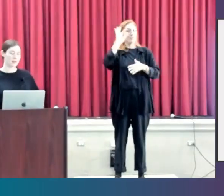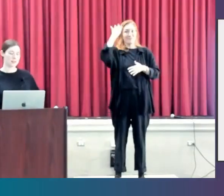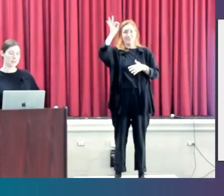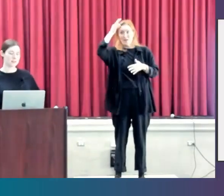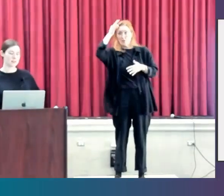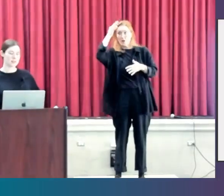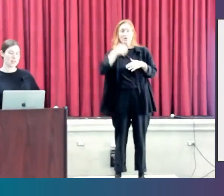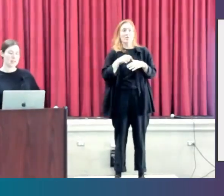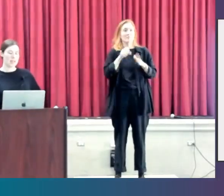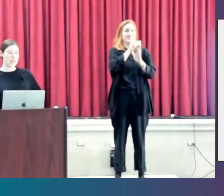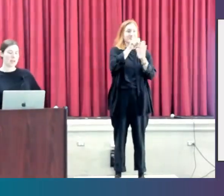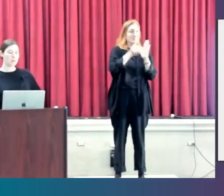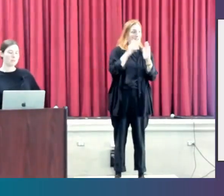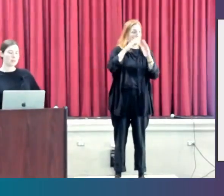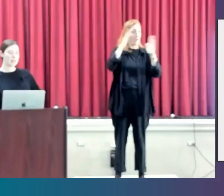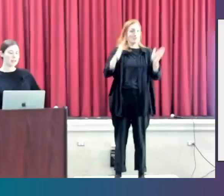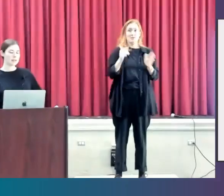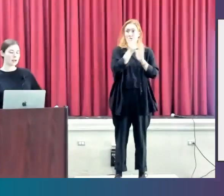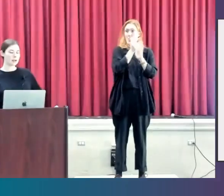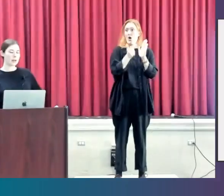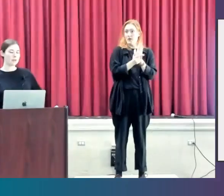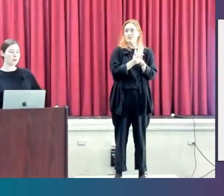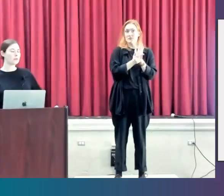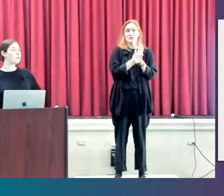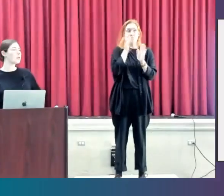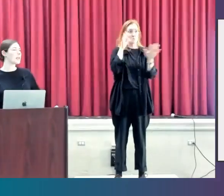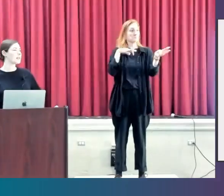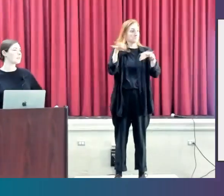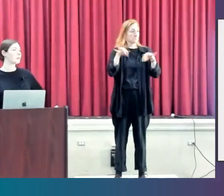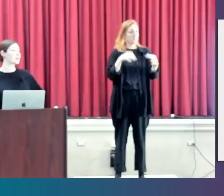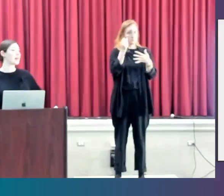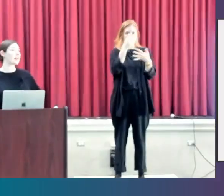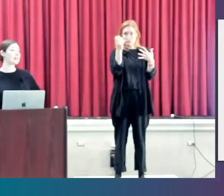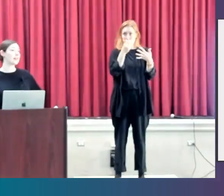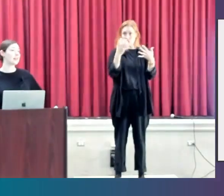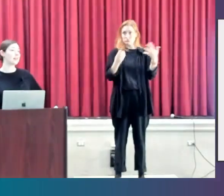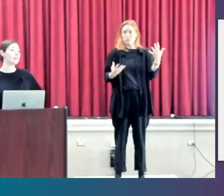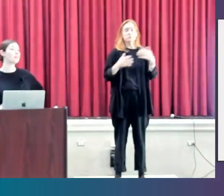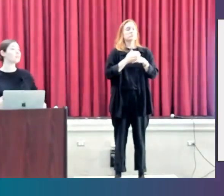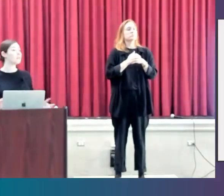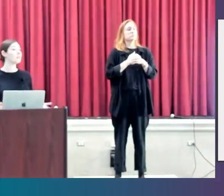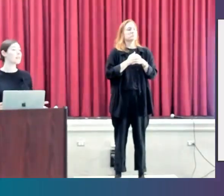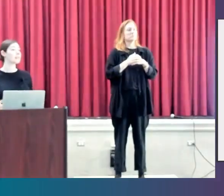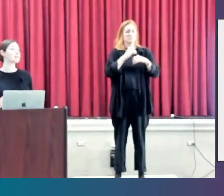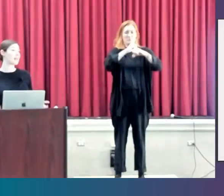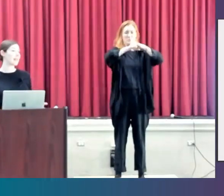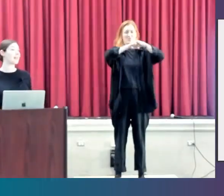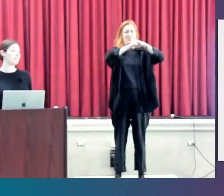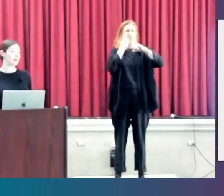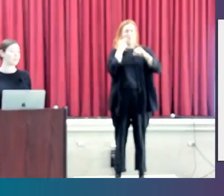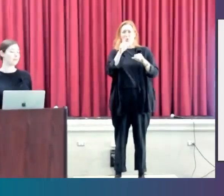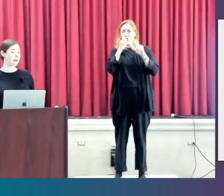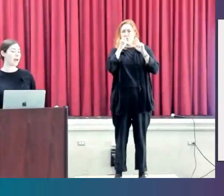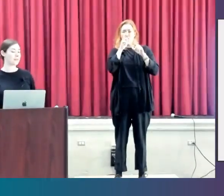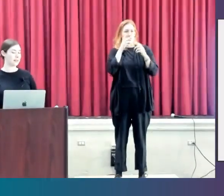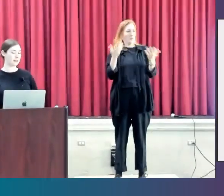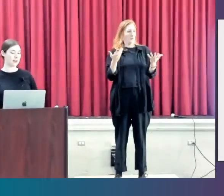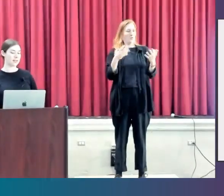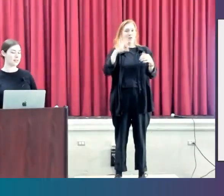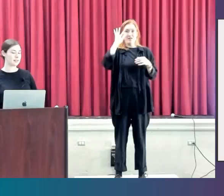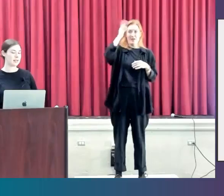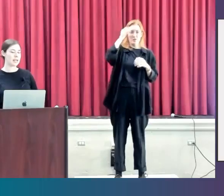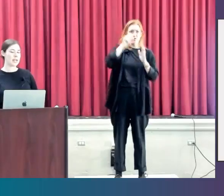housing laws. And we're really going to talk about who is protected through these state and federal fair